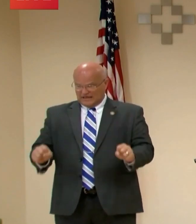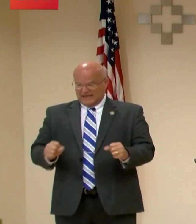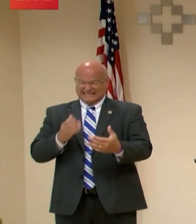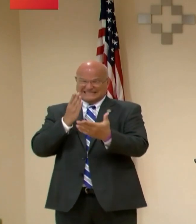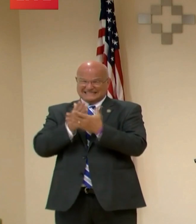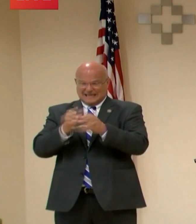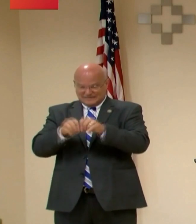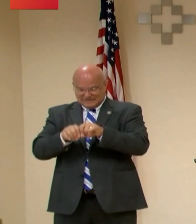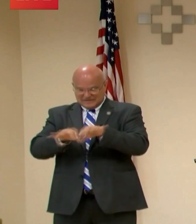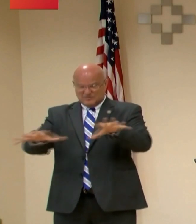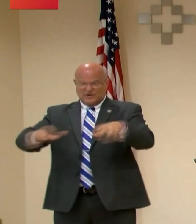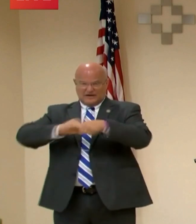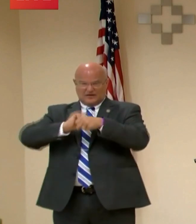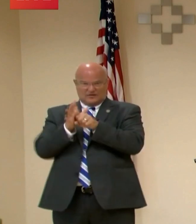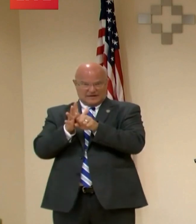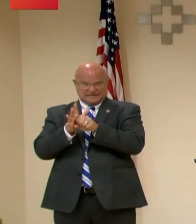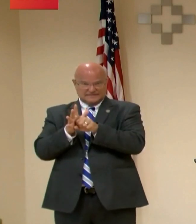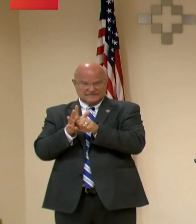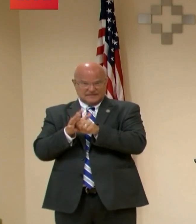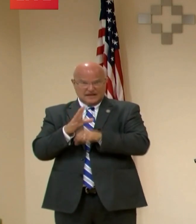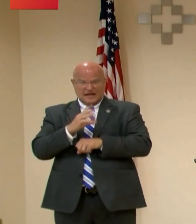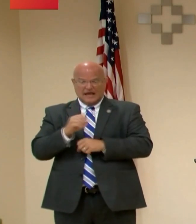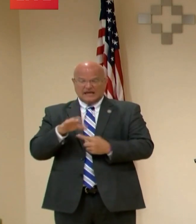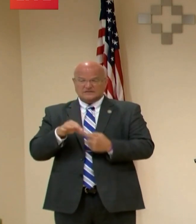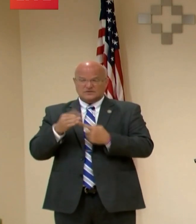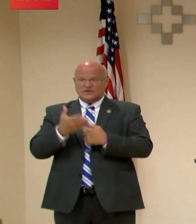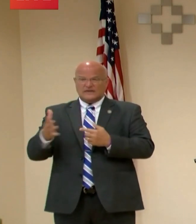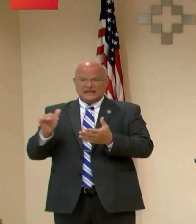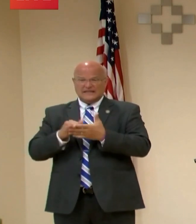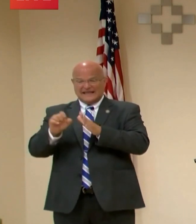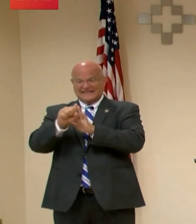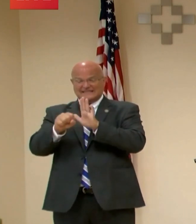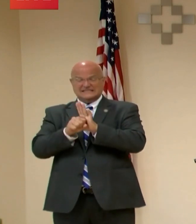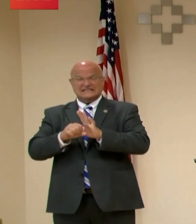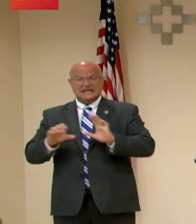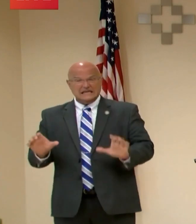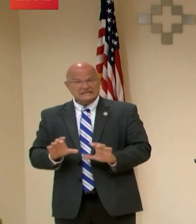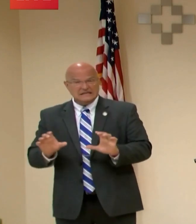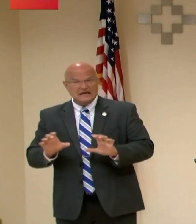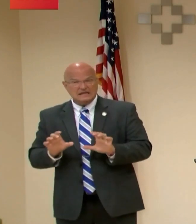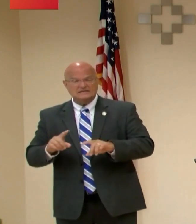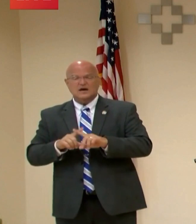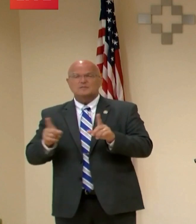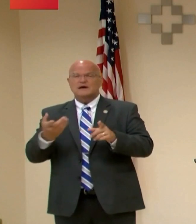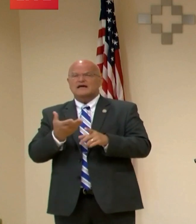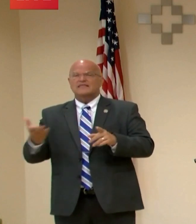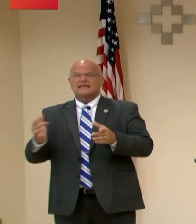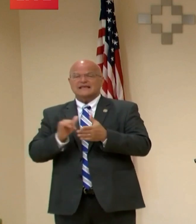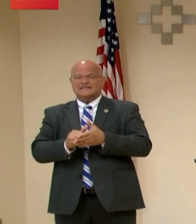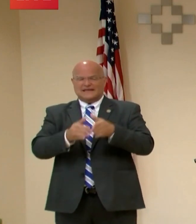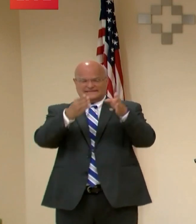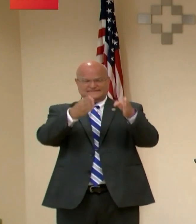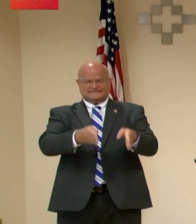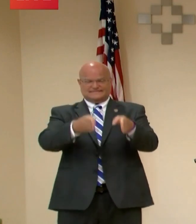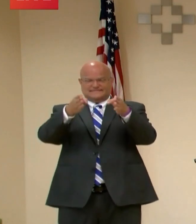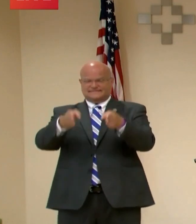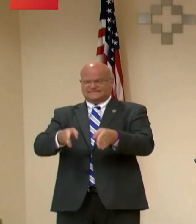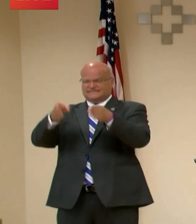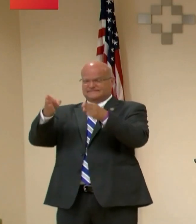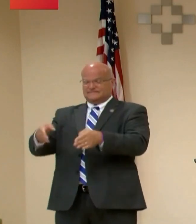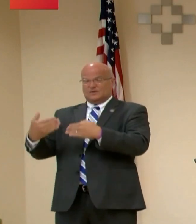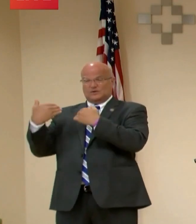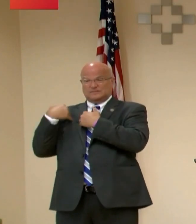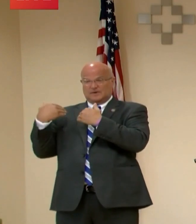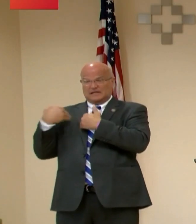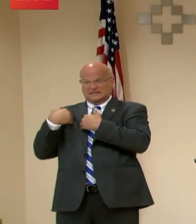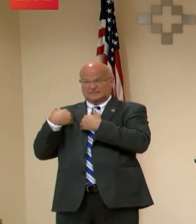can to stop the spread of the virus. And there's certain things that the state does, but there's things that each individual has to do